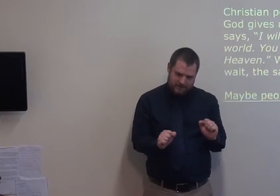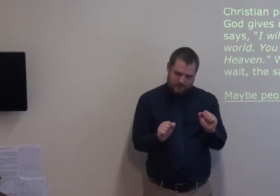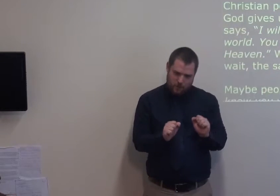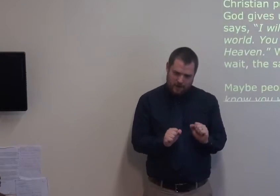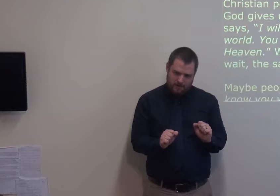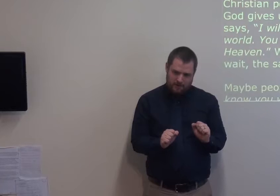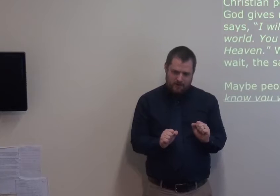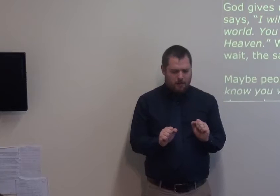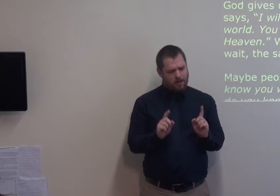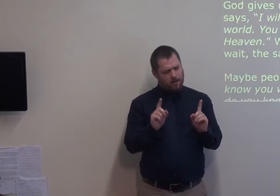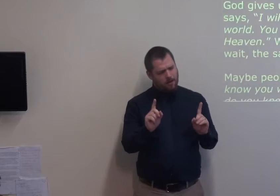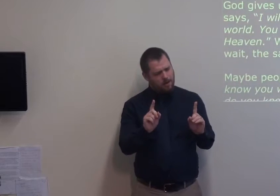Christian people are the same.